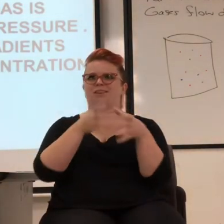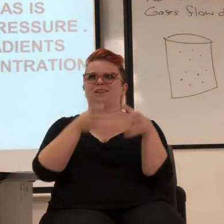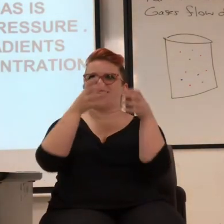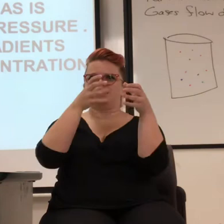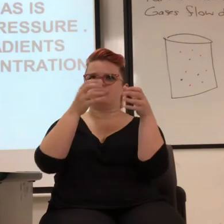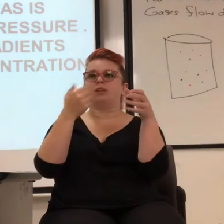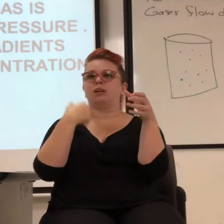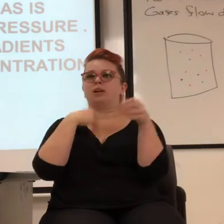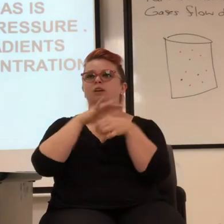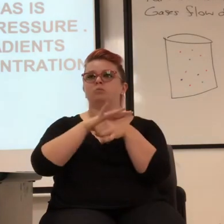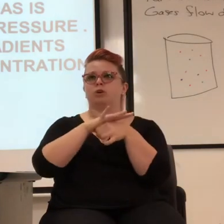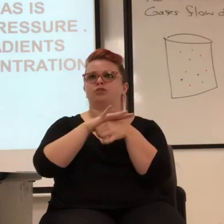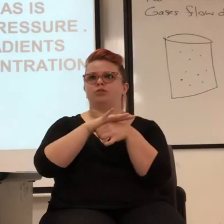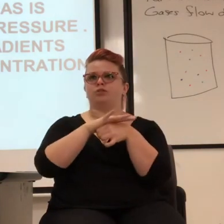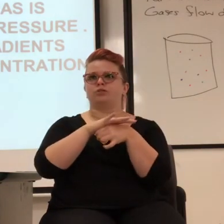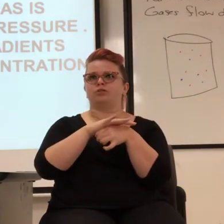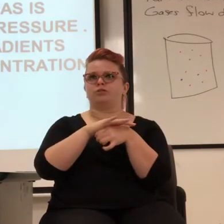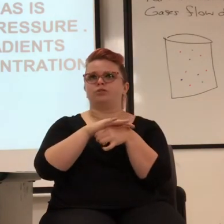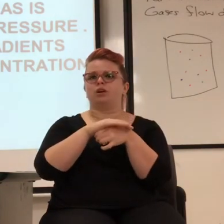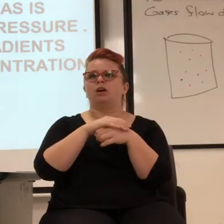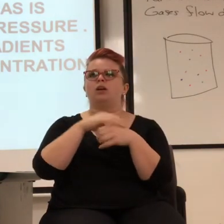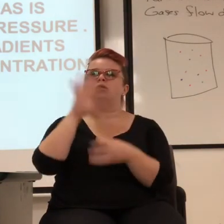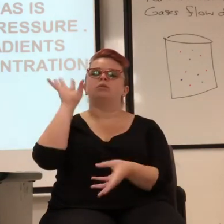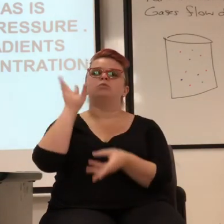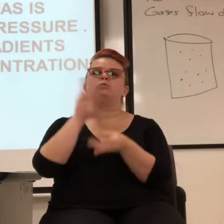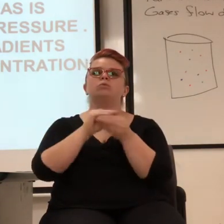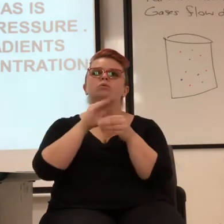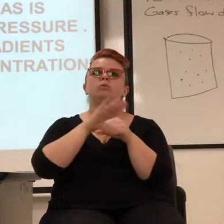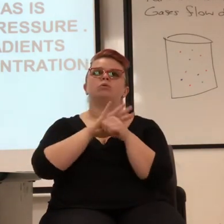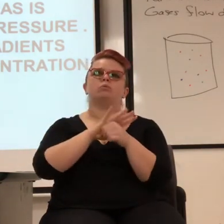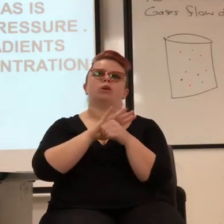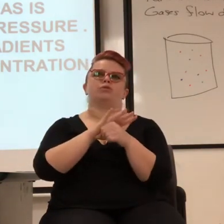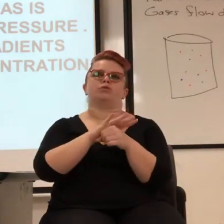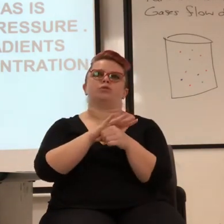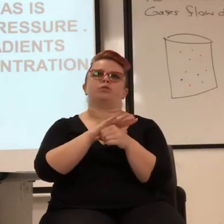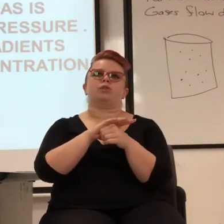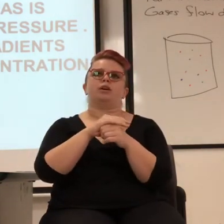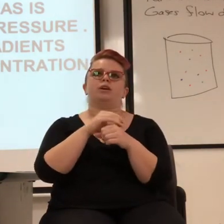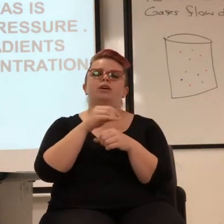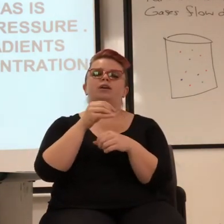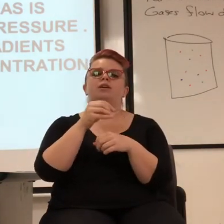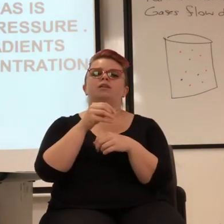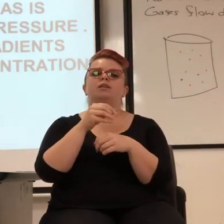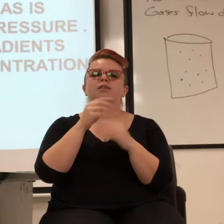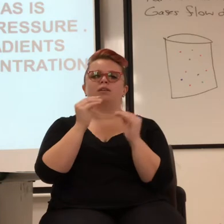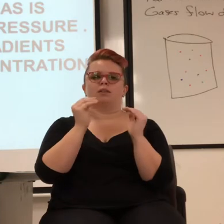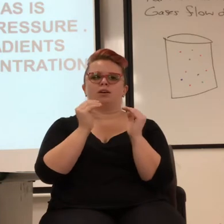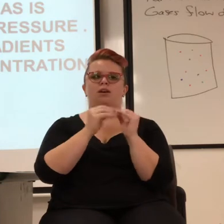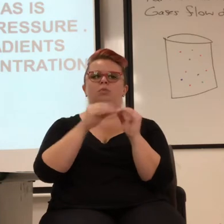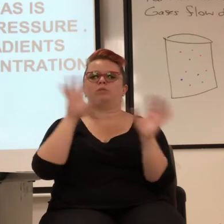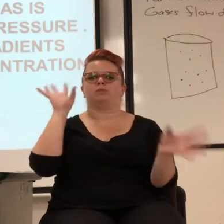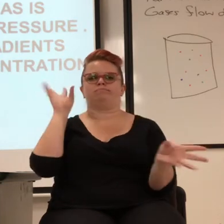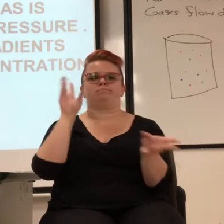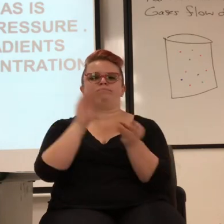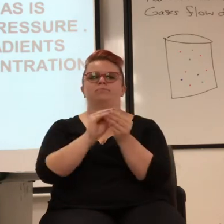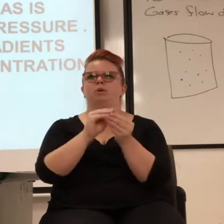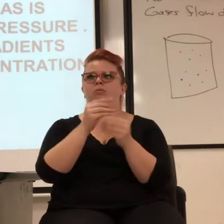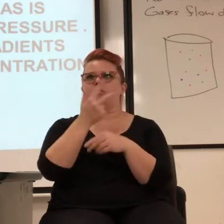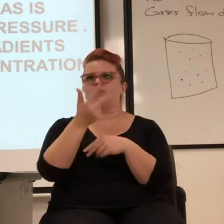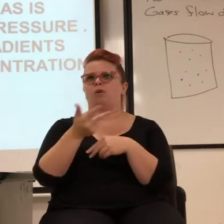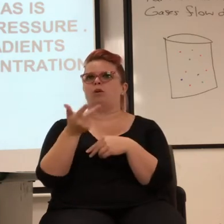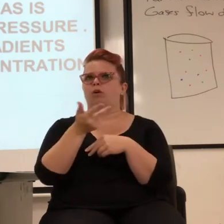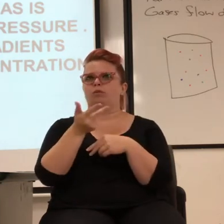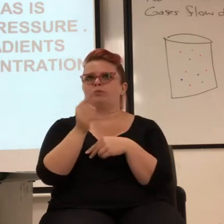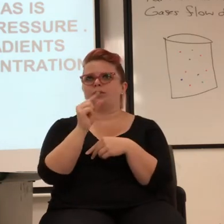pressure. The total pressure would be the sum of all three,